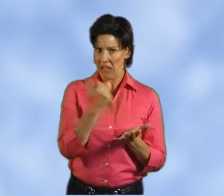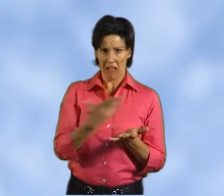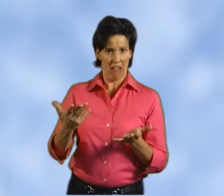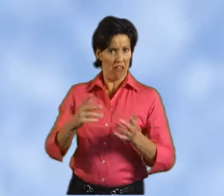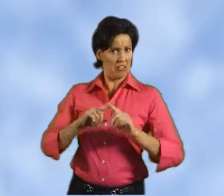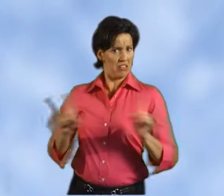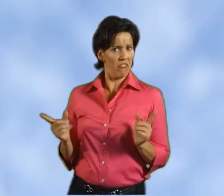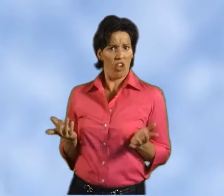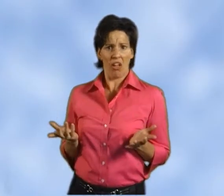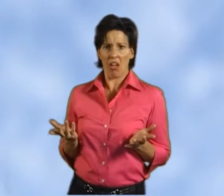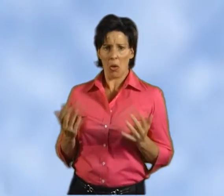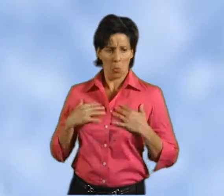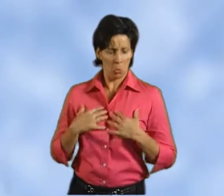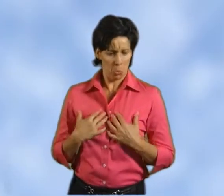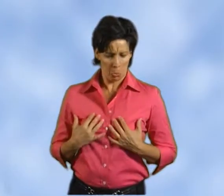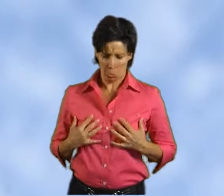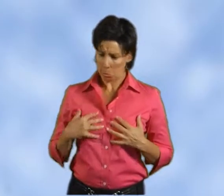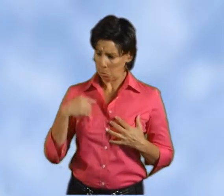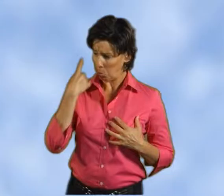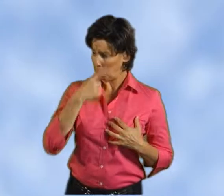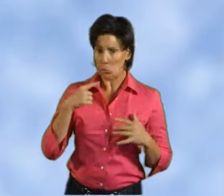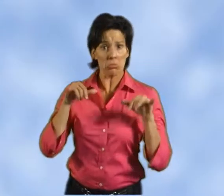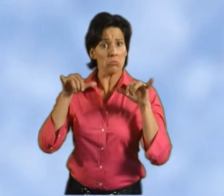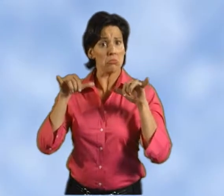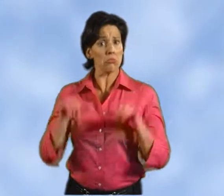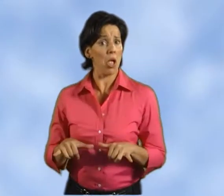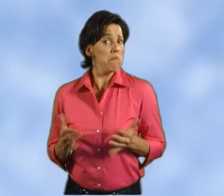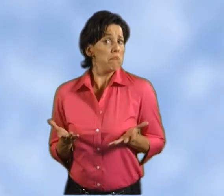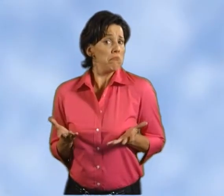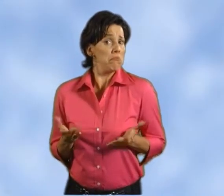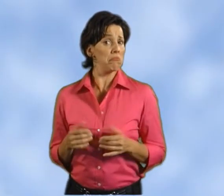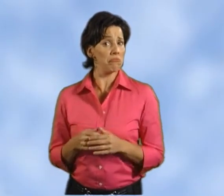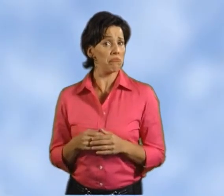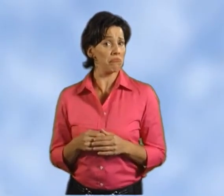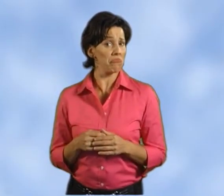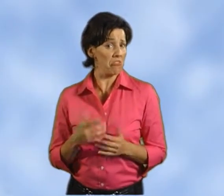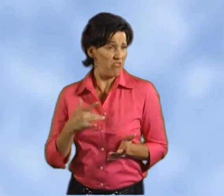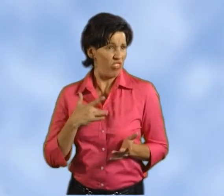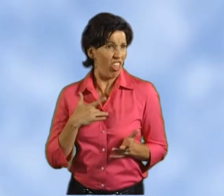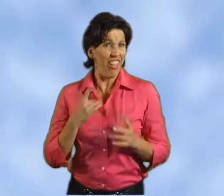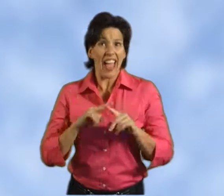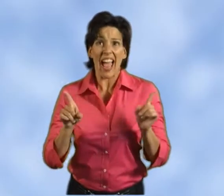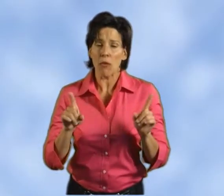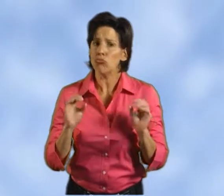don't see anything different. Your breasts look the same. You don't feel different.